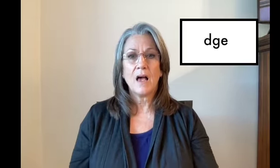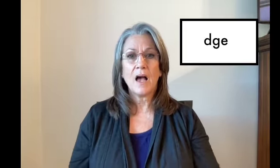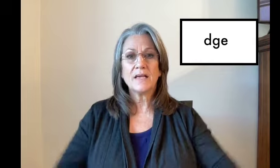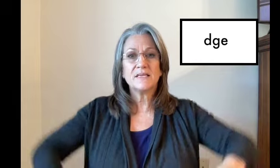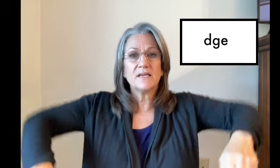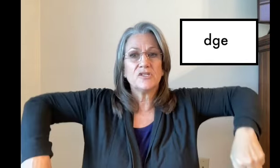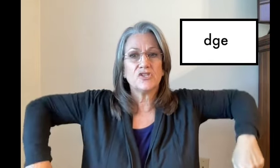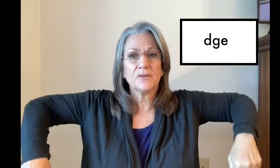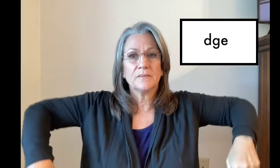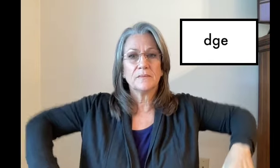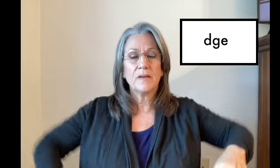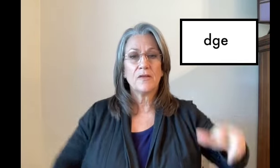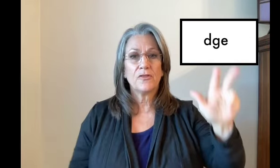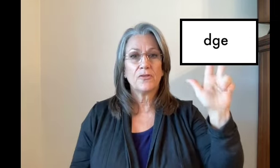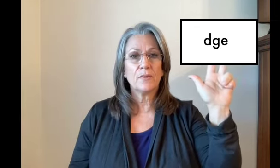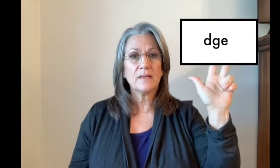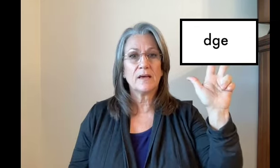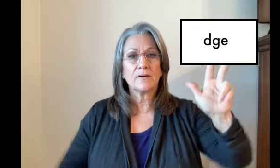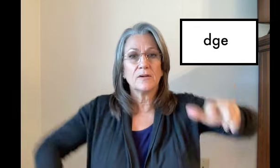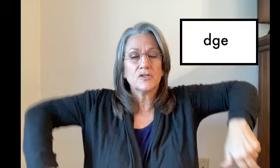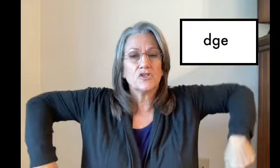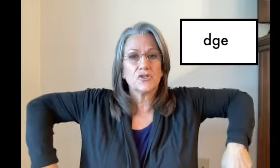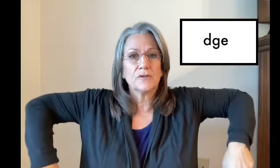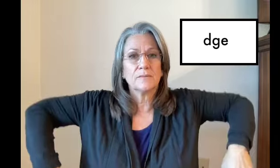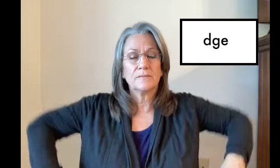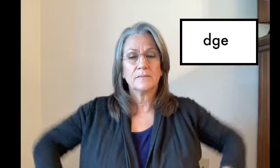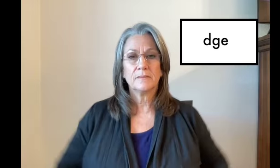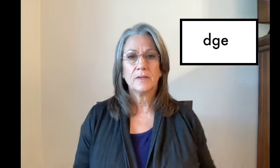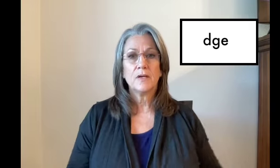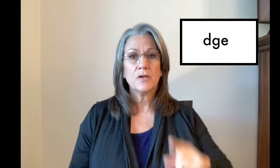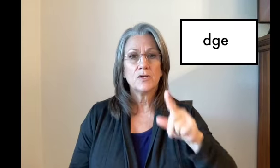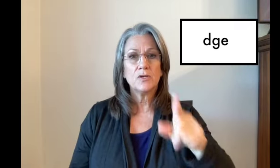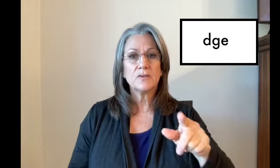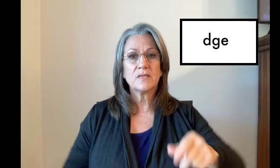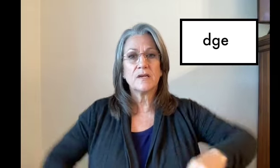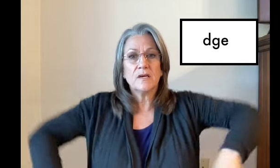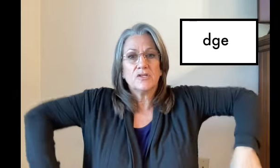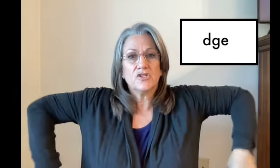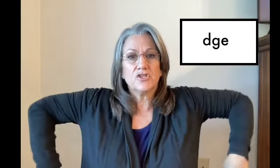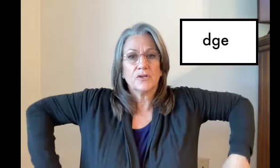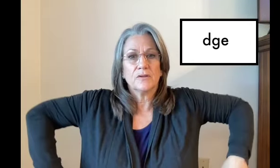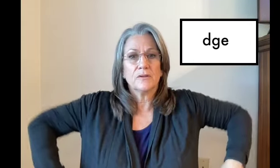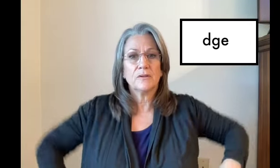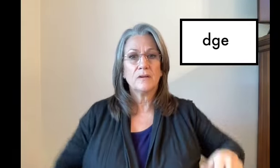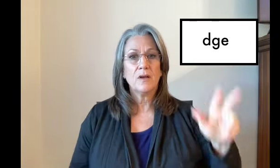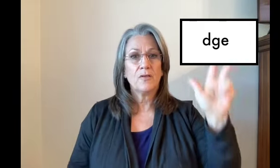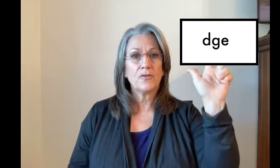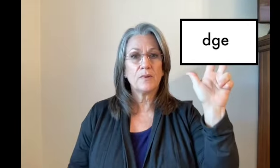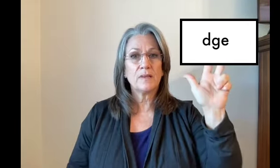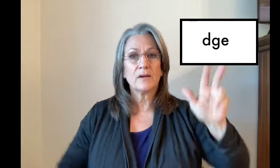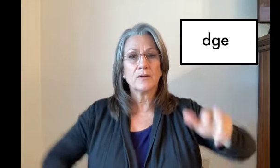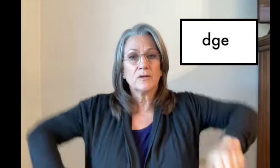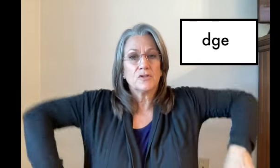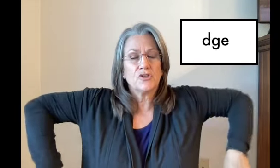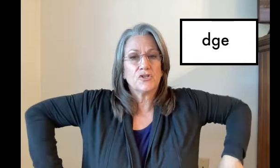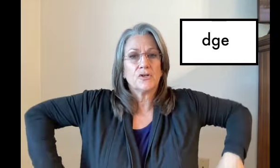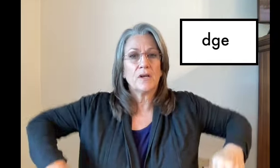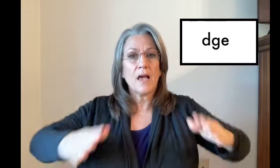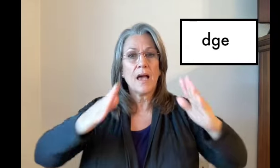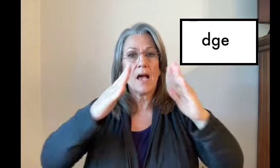I say j, three-letter j. You say j, three-letter j,